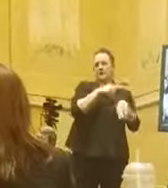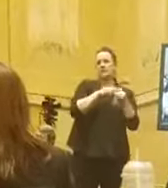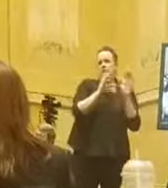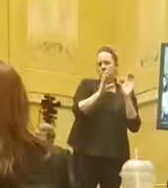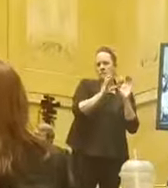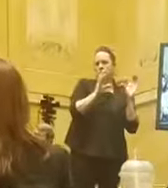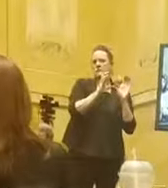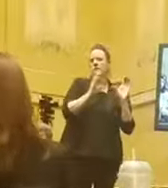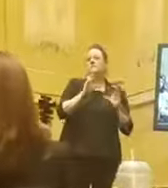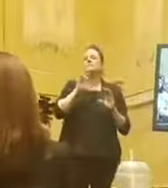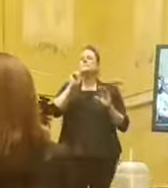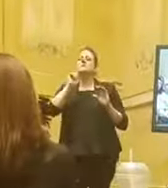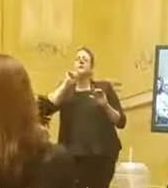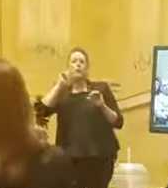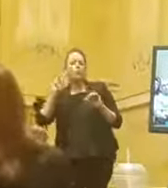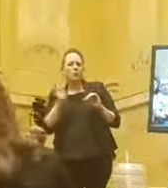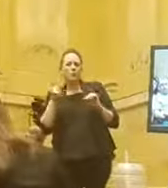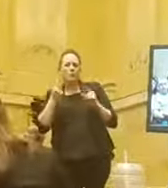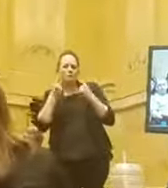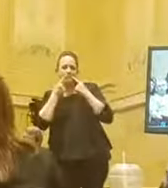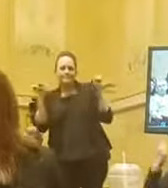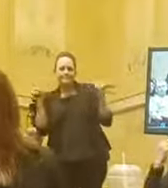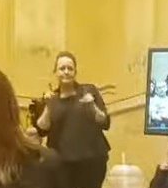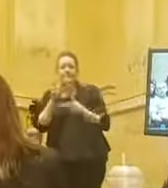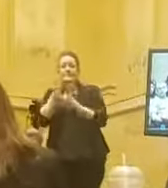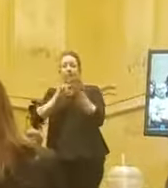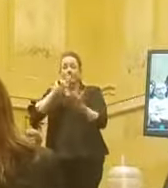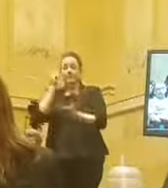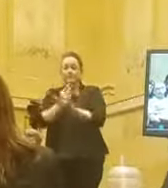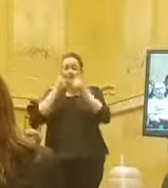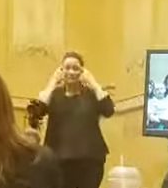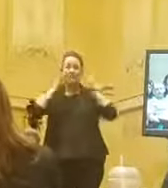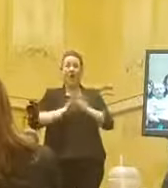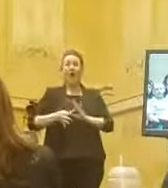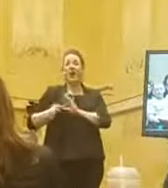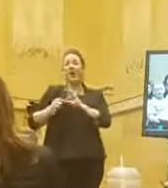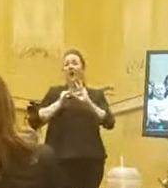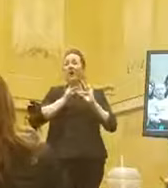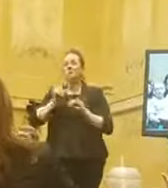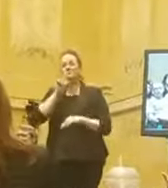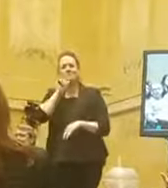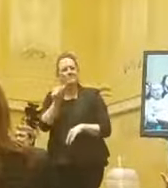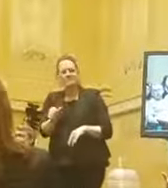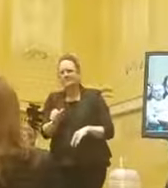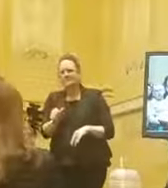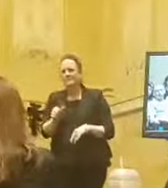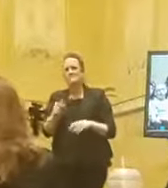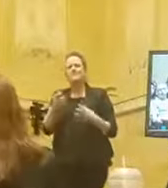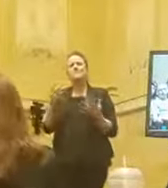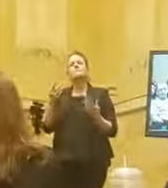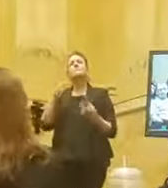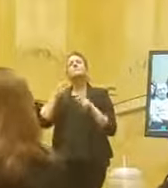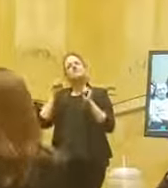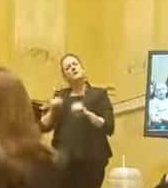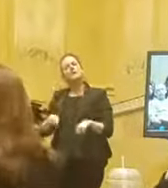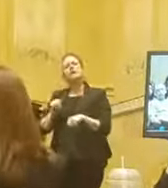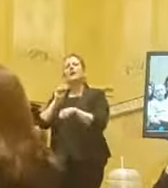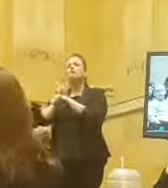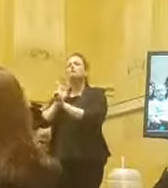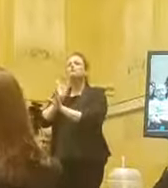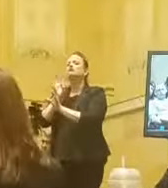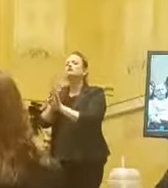there is work available for interpreters who are not yet at that level. They can work in post-secondary environments, some job trainings, a lot of things of that